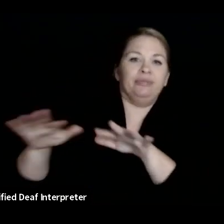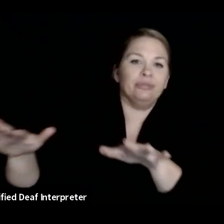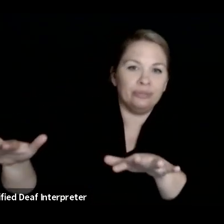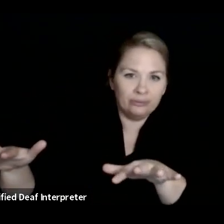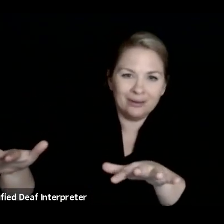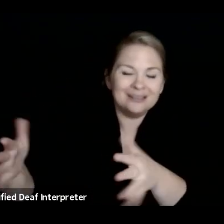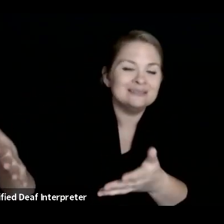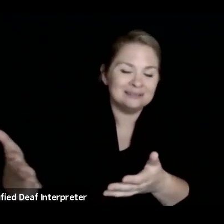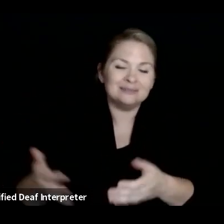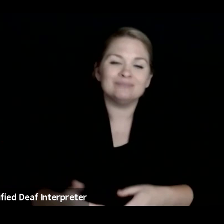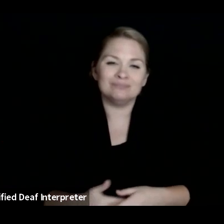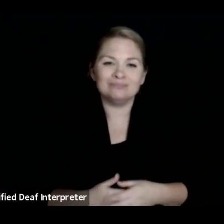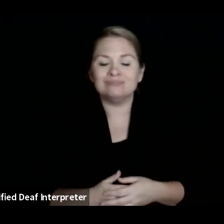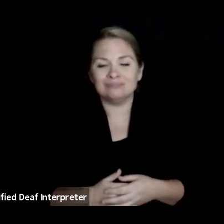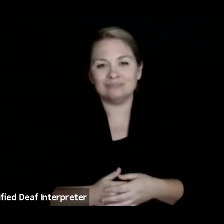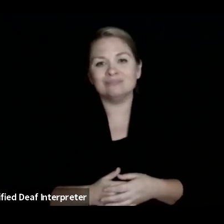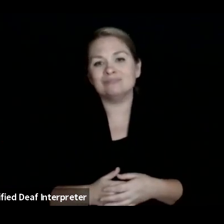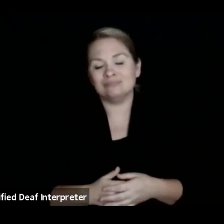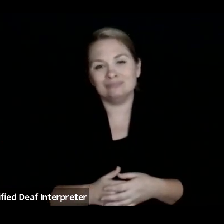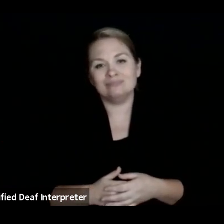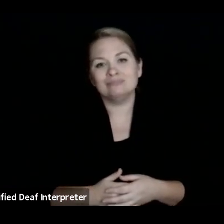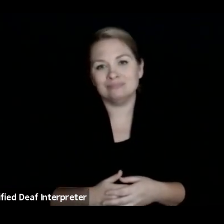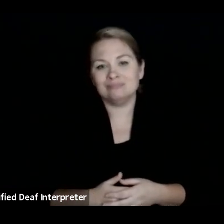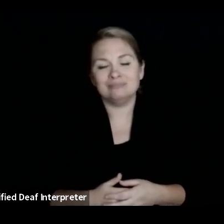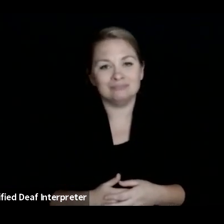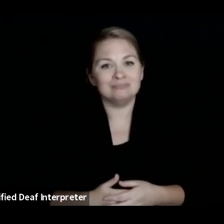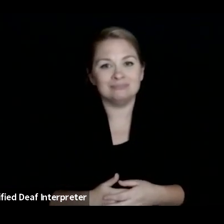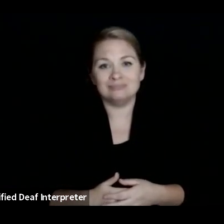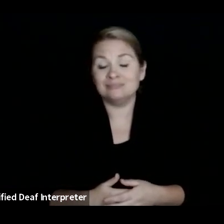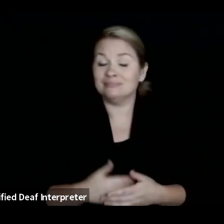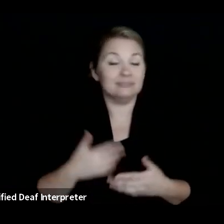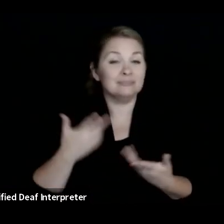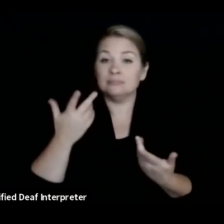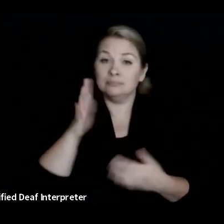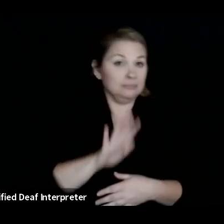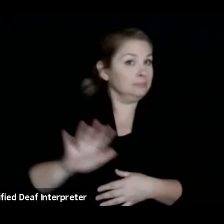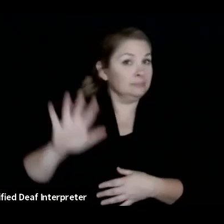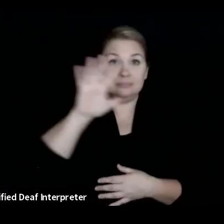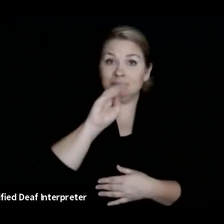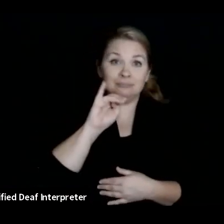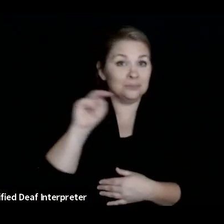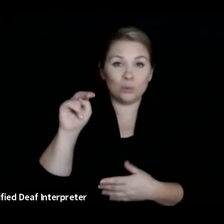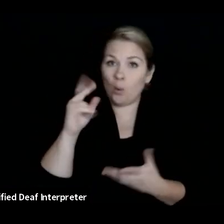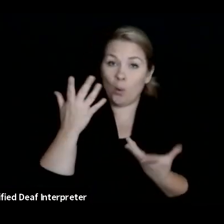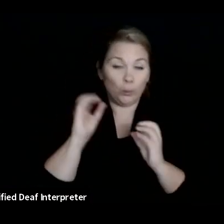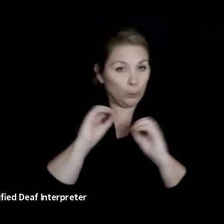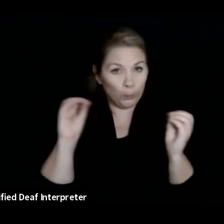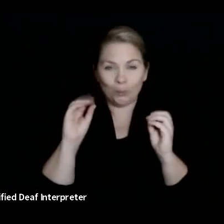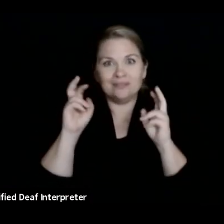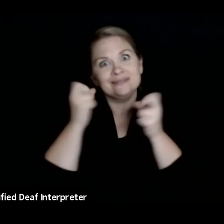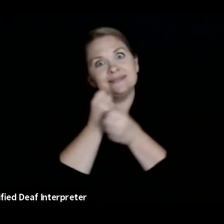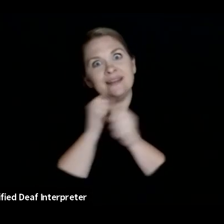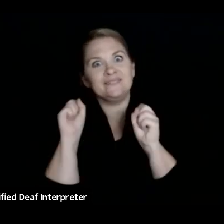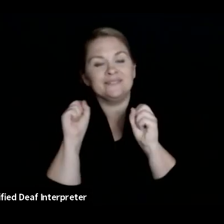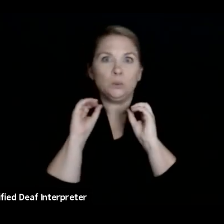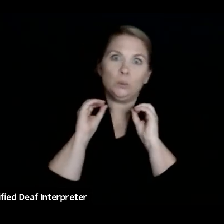no place is really safe from COVID, and the fact that we've seen this in every